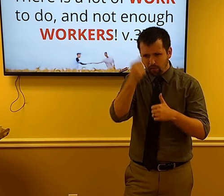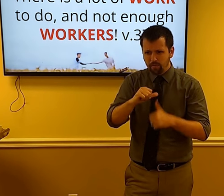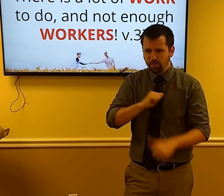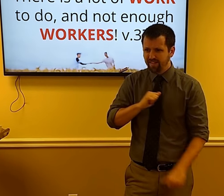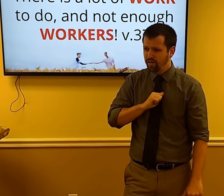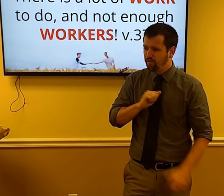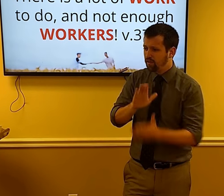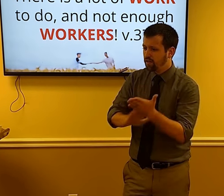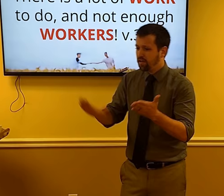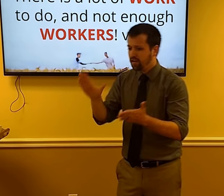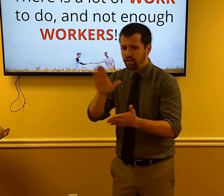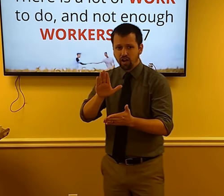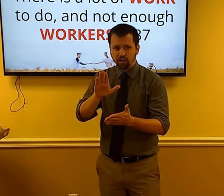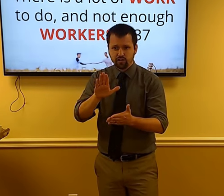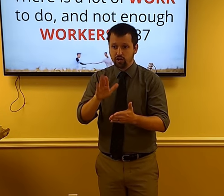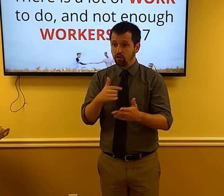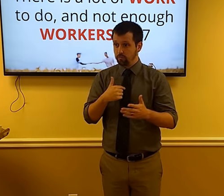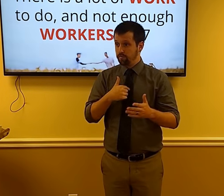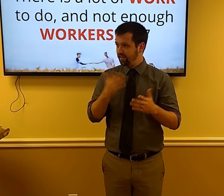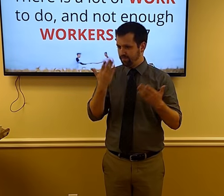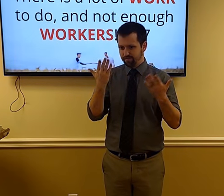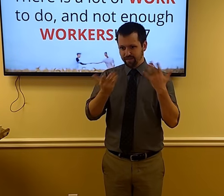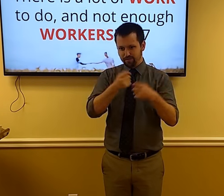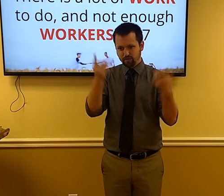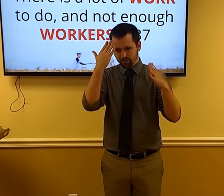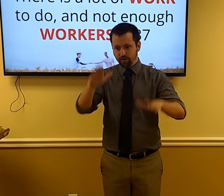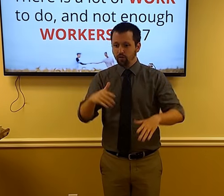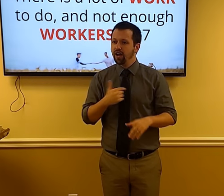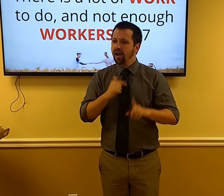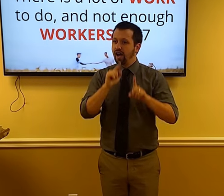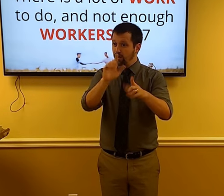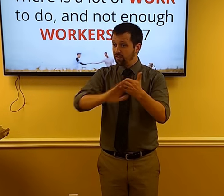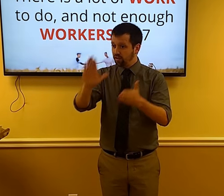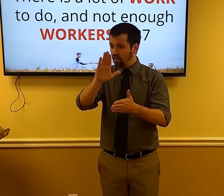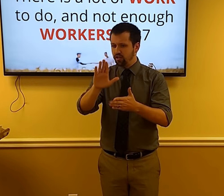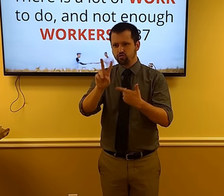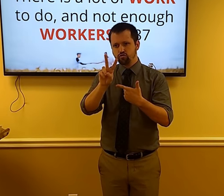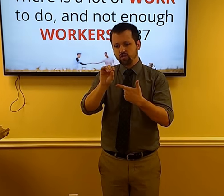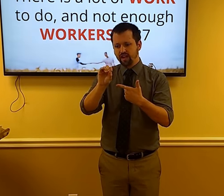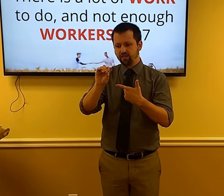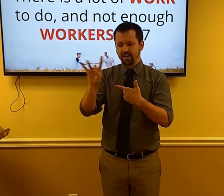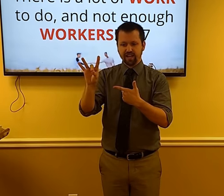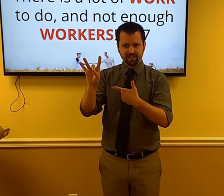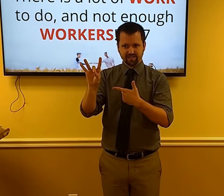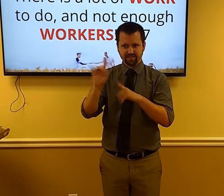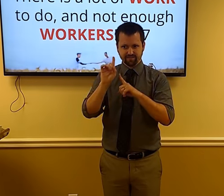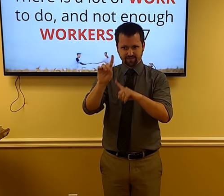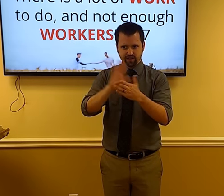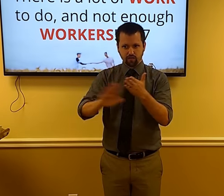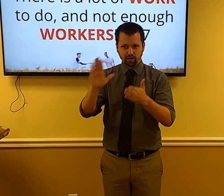remember myself, college, you know, me, maybe you all don't know, I went to college 2008, I went to